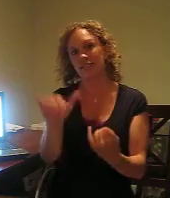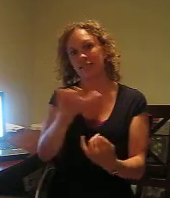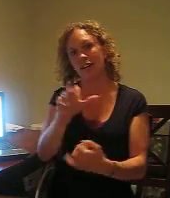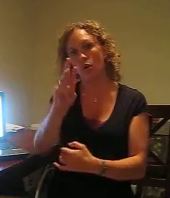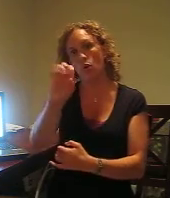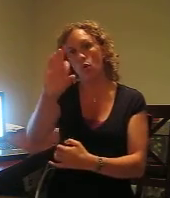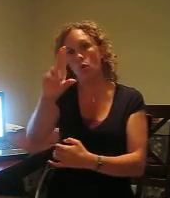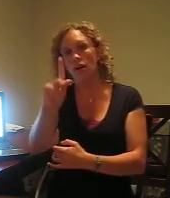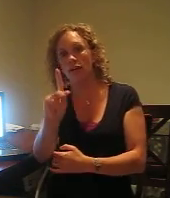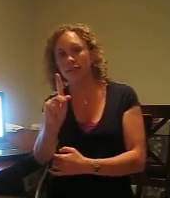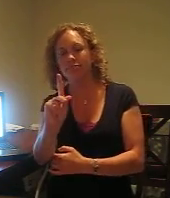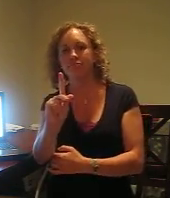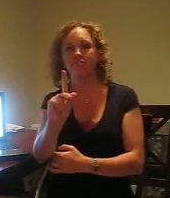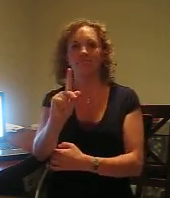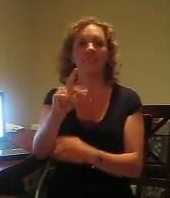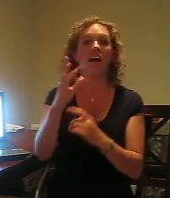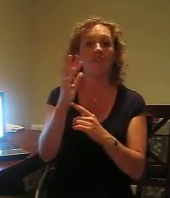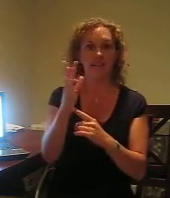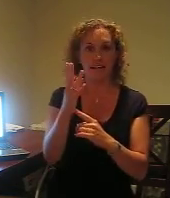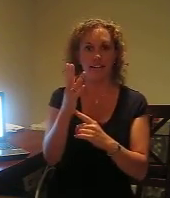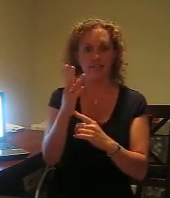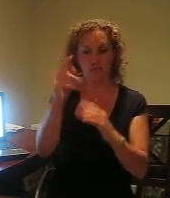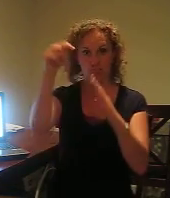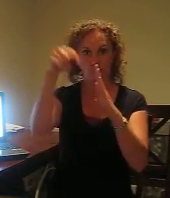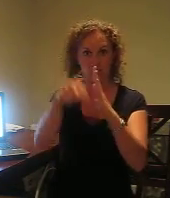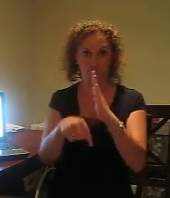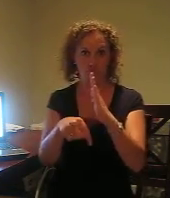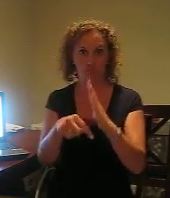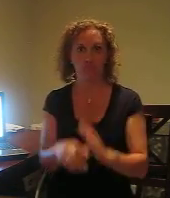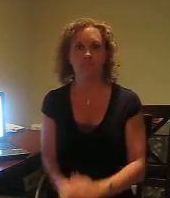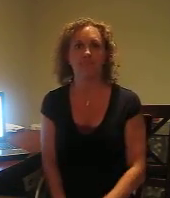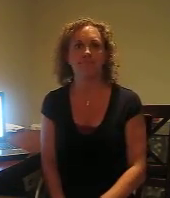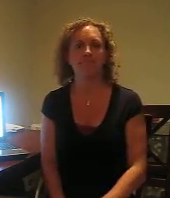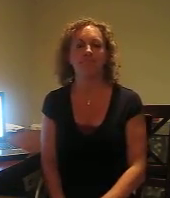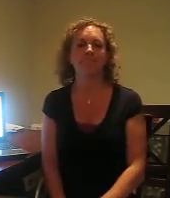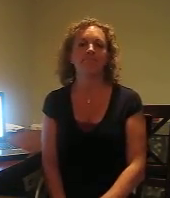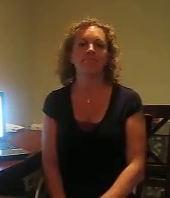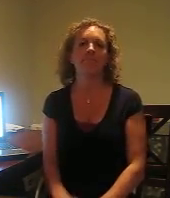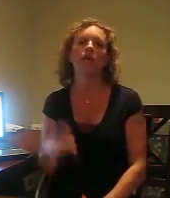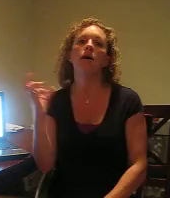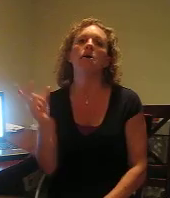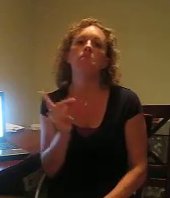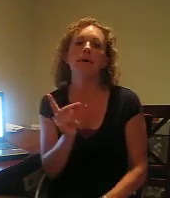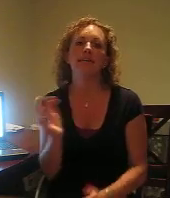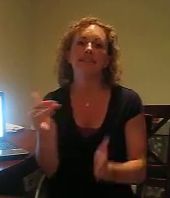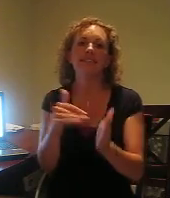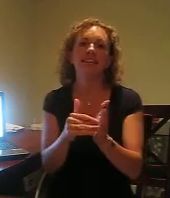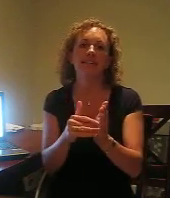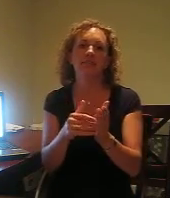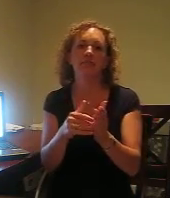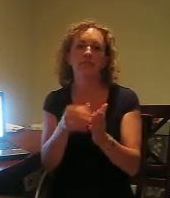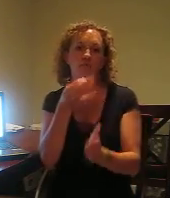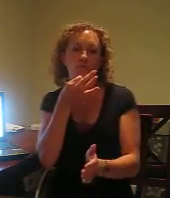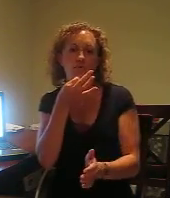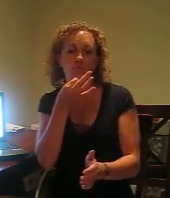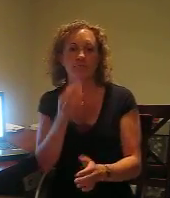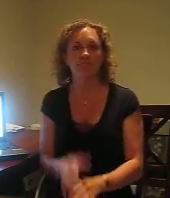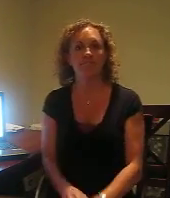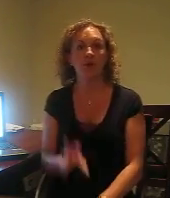candle burns down through the wax. I'm going to join you again in a second when I get this teepee structure complete. As you can see here, I have